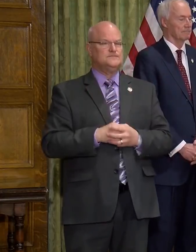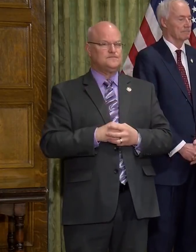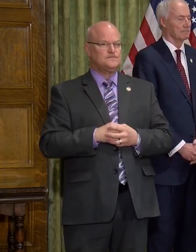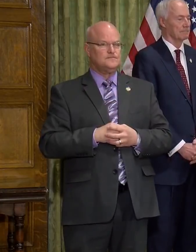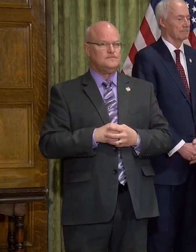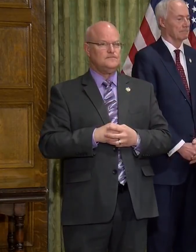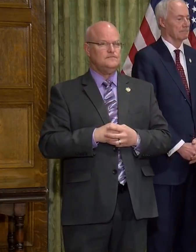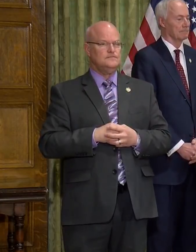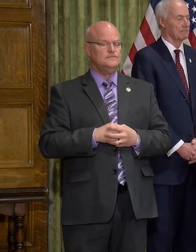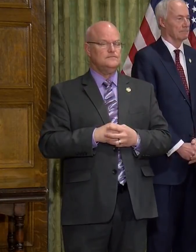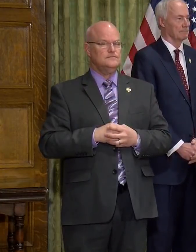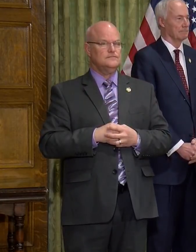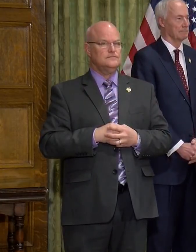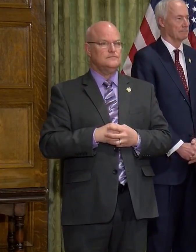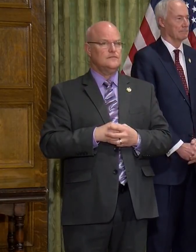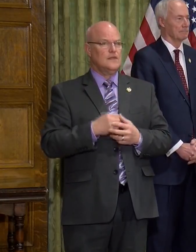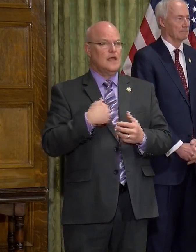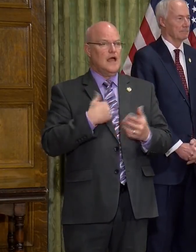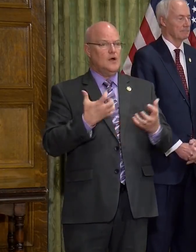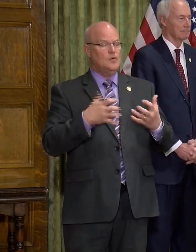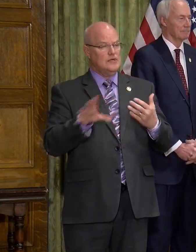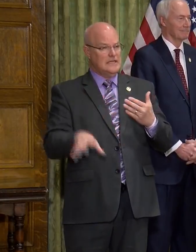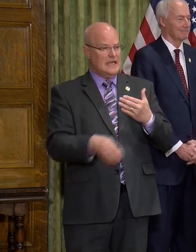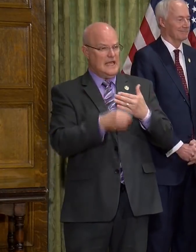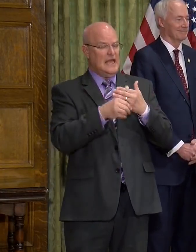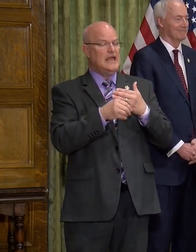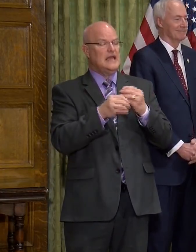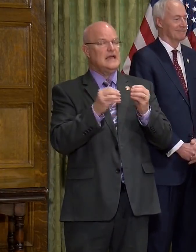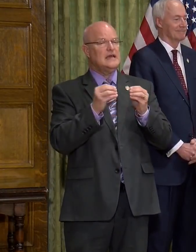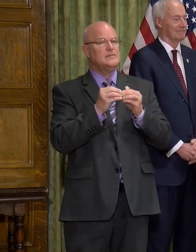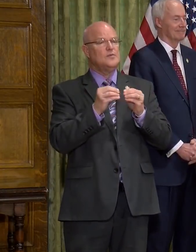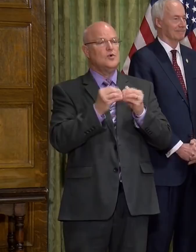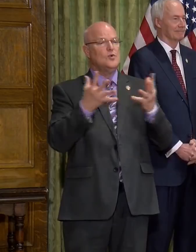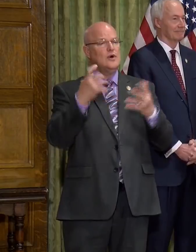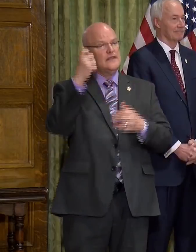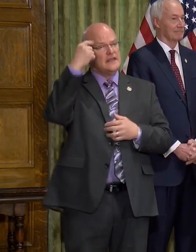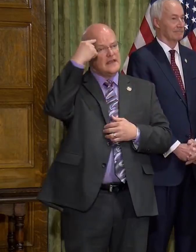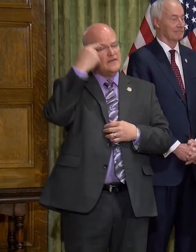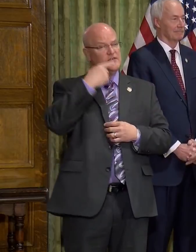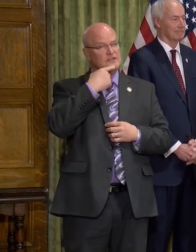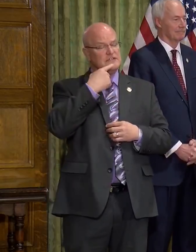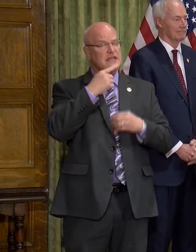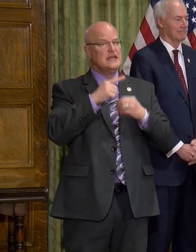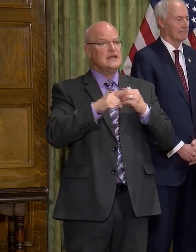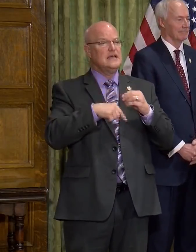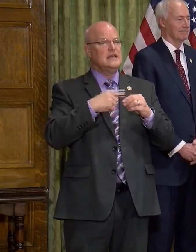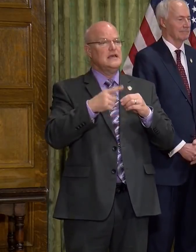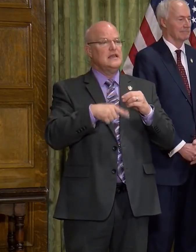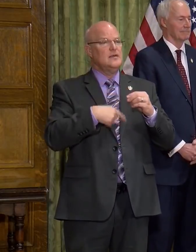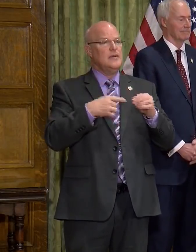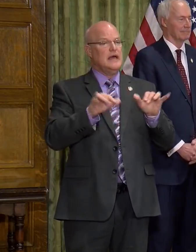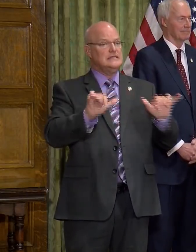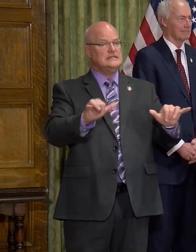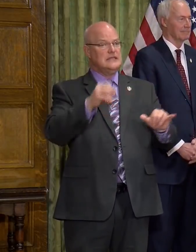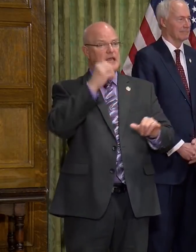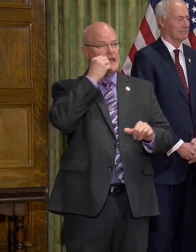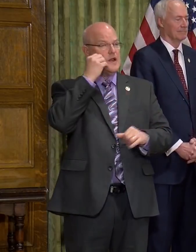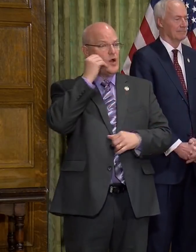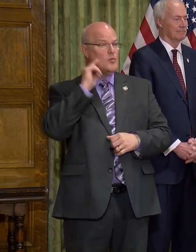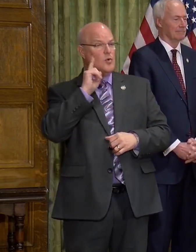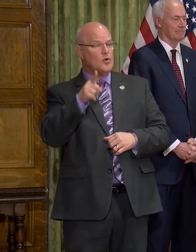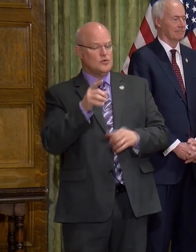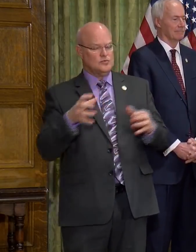range. I wanted to add just a little bit to what the governor has said about stay-at-home orders